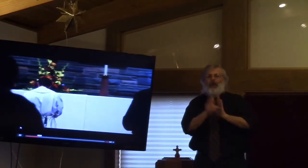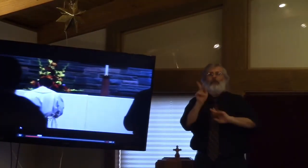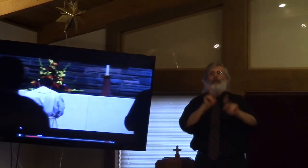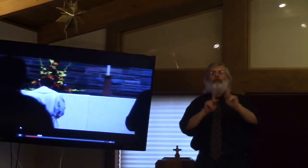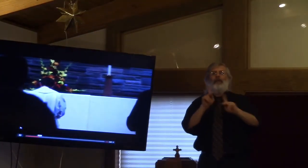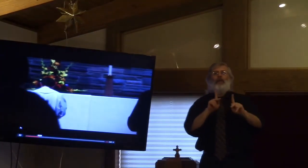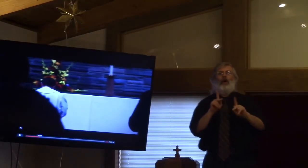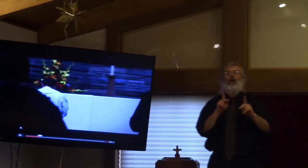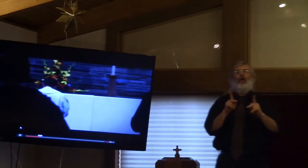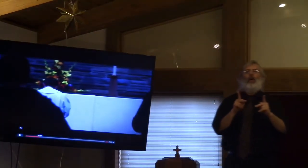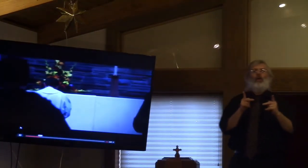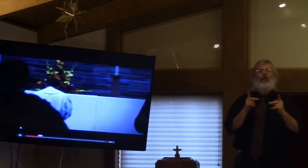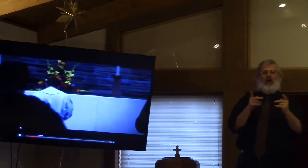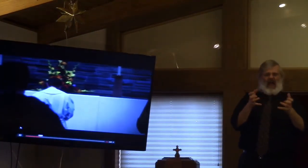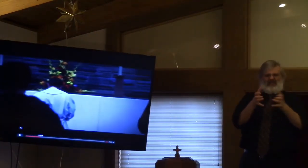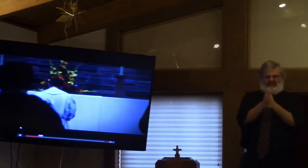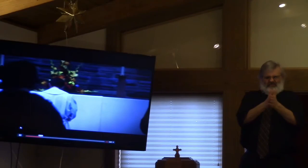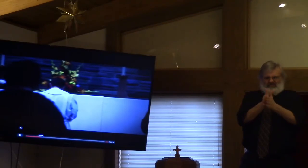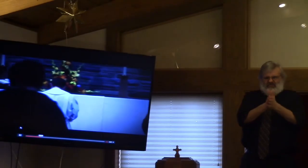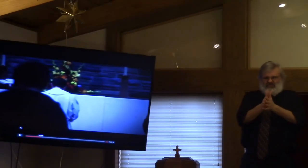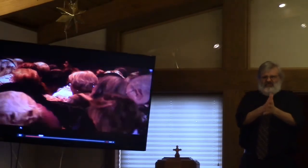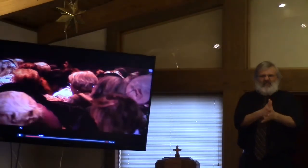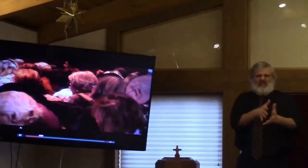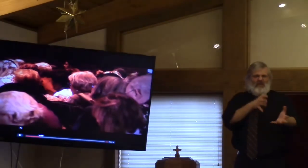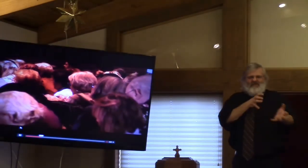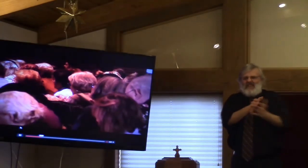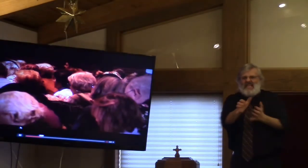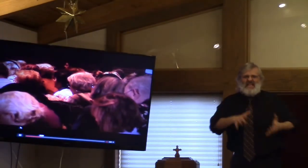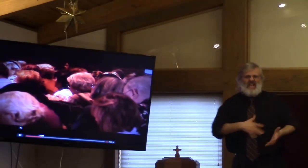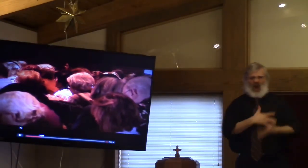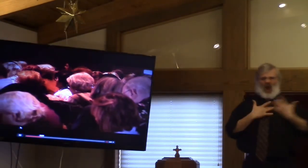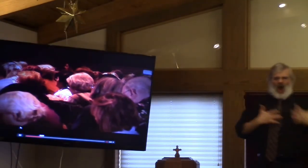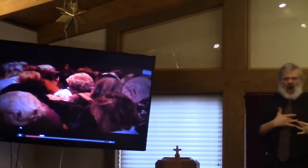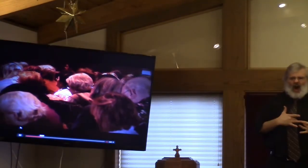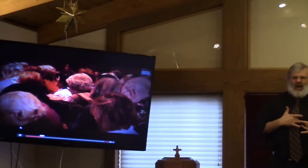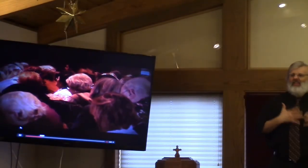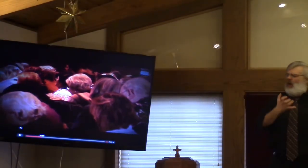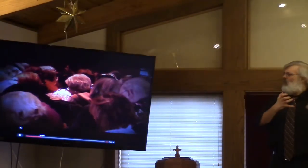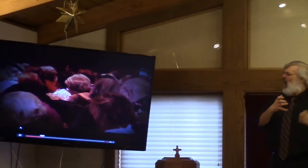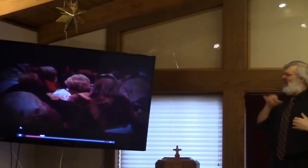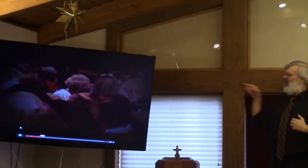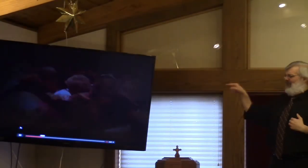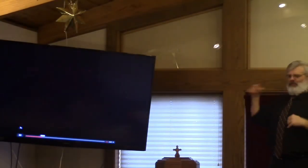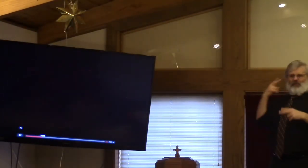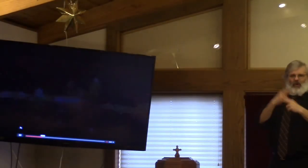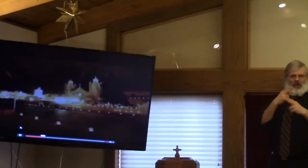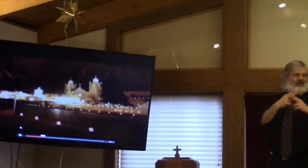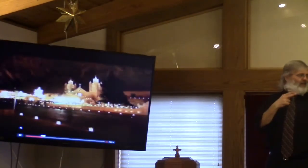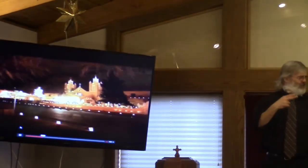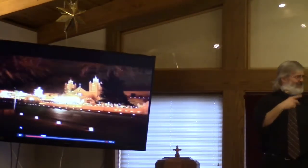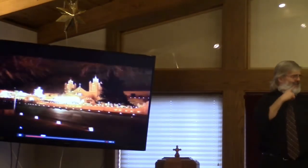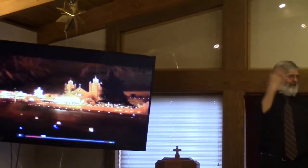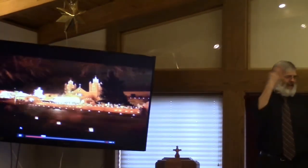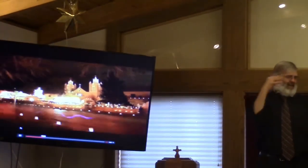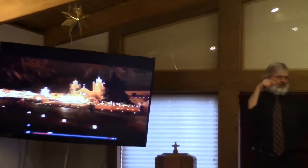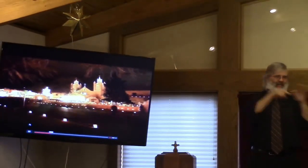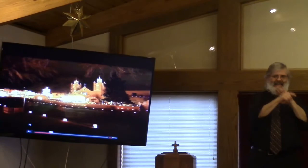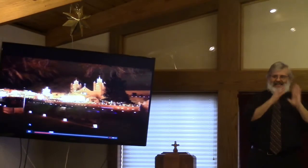of vicious heart within those congregations often are called clergy killers. I've seen a spirit of being driven in them.